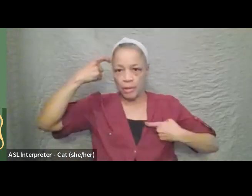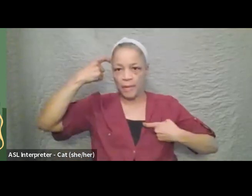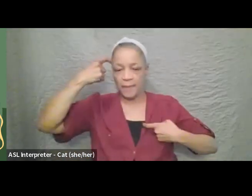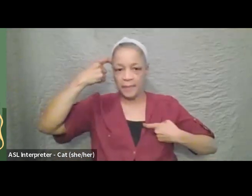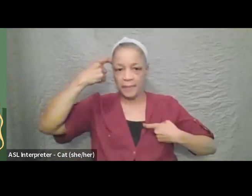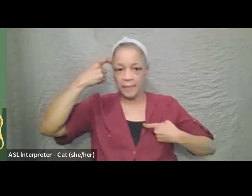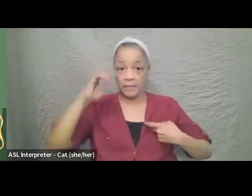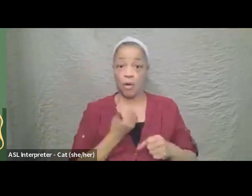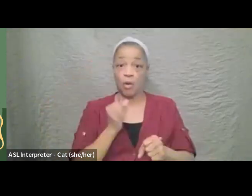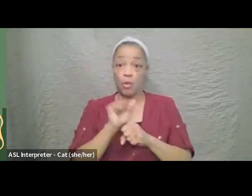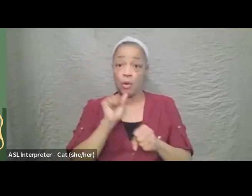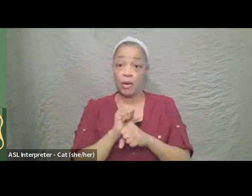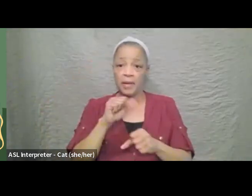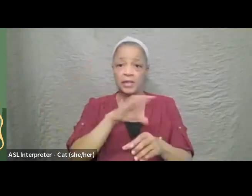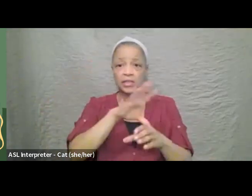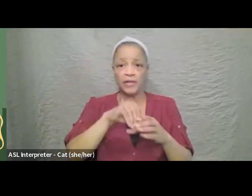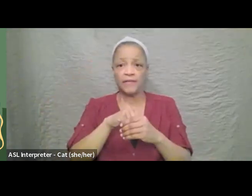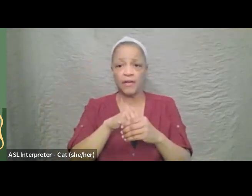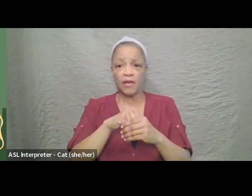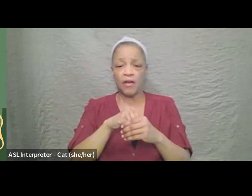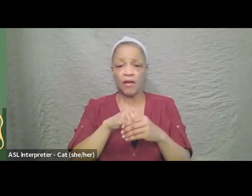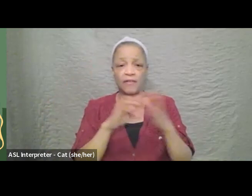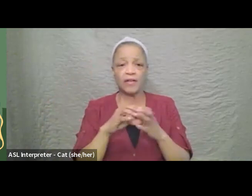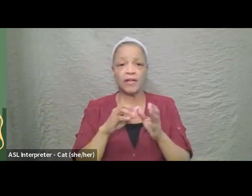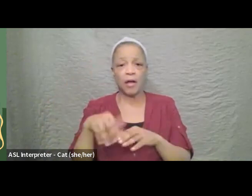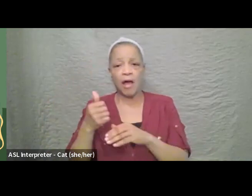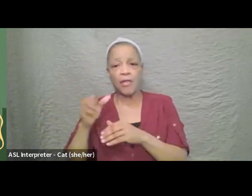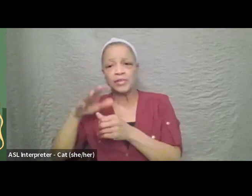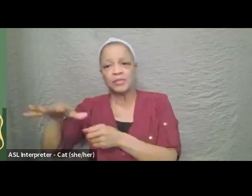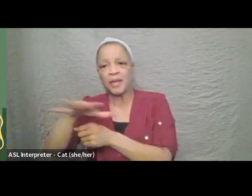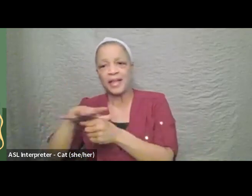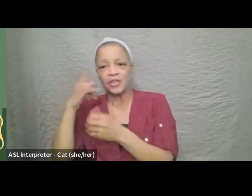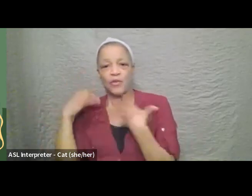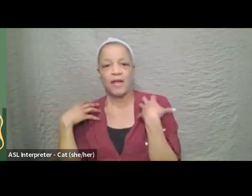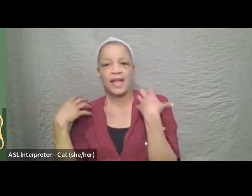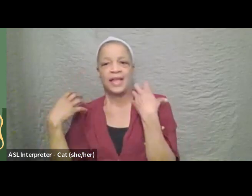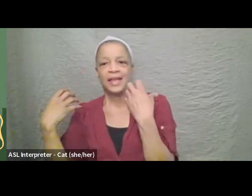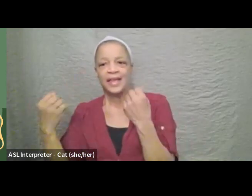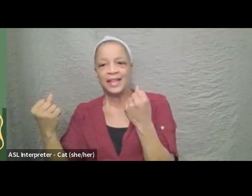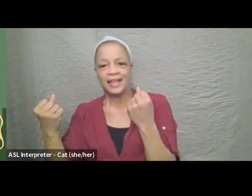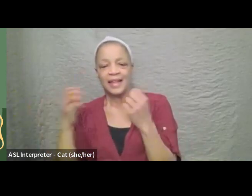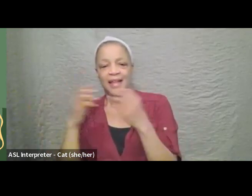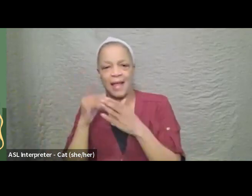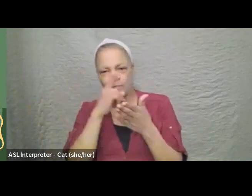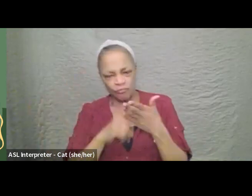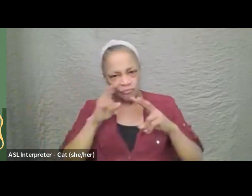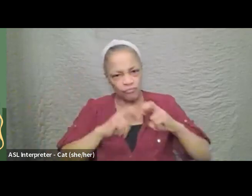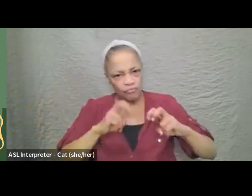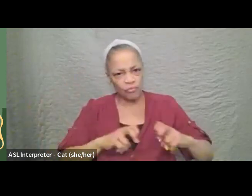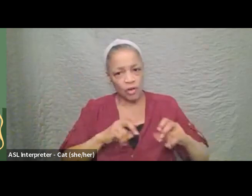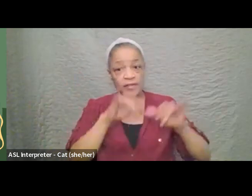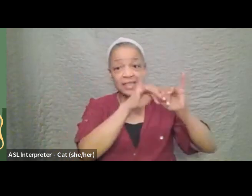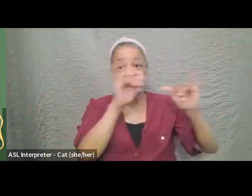must also involve the creation of counter spaces for healing and the interrogation of